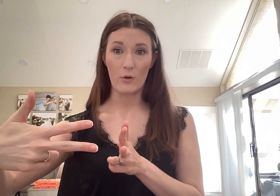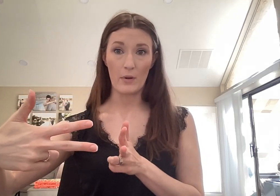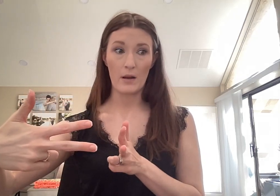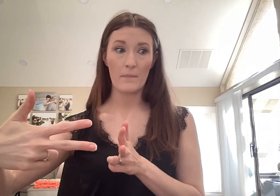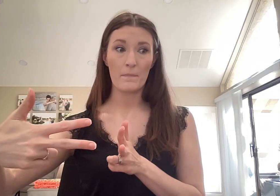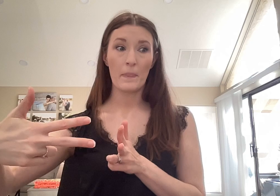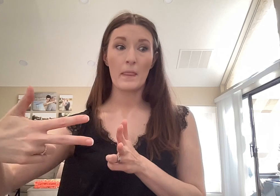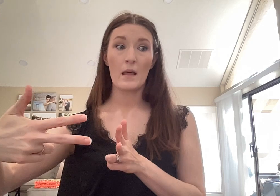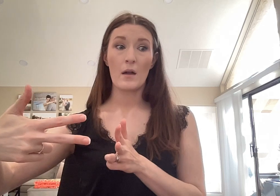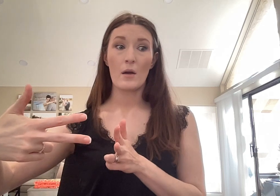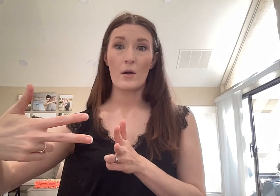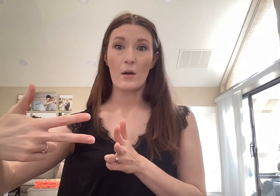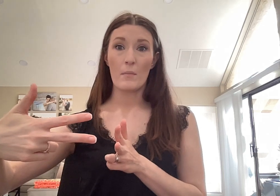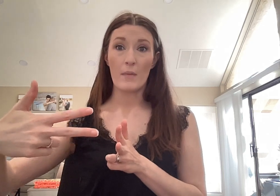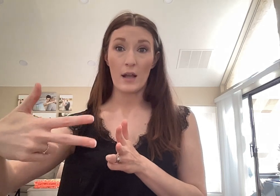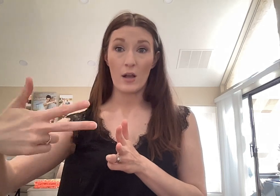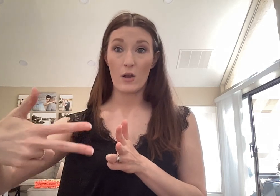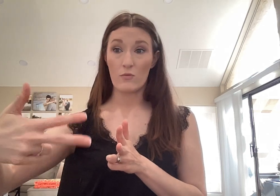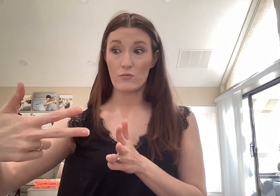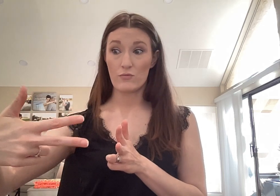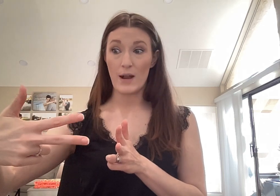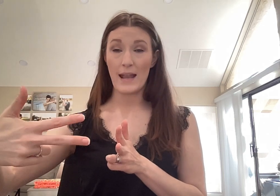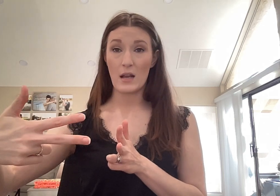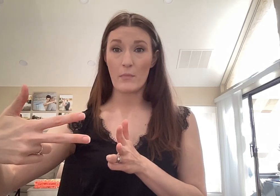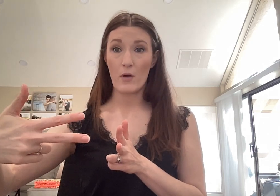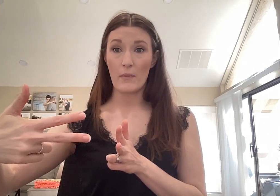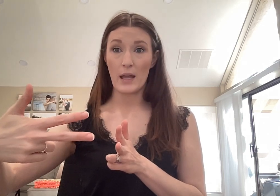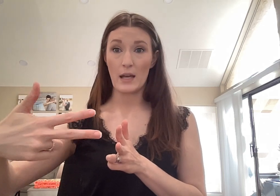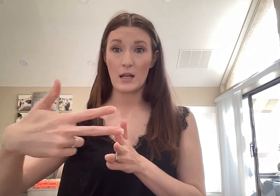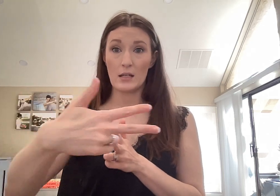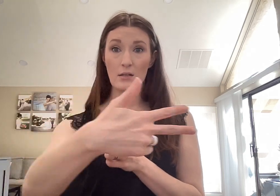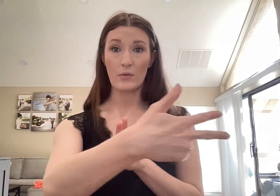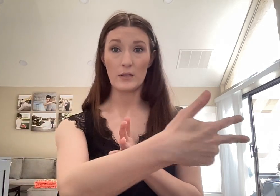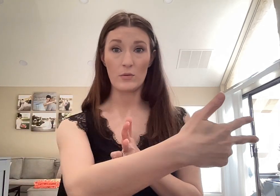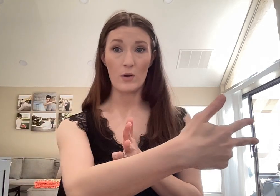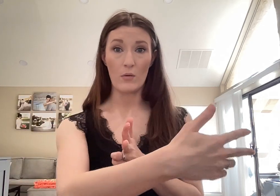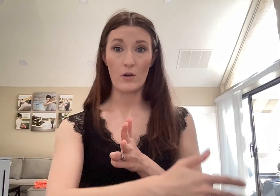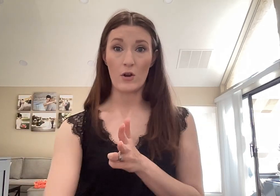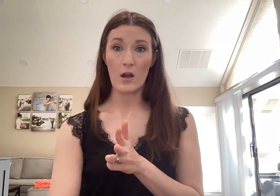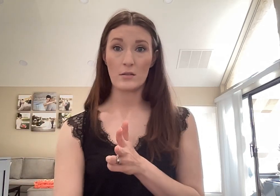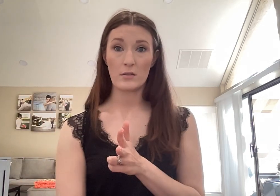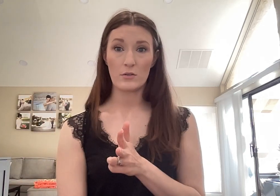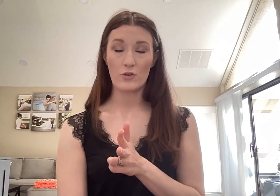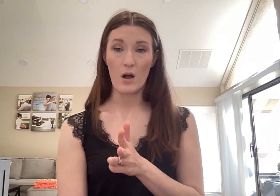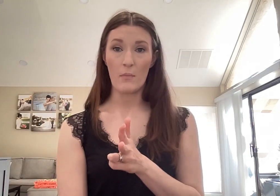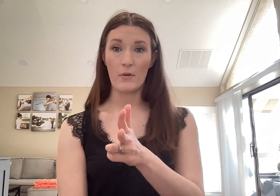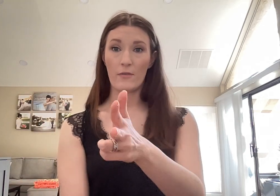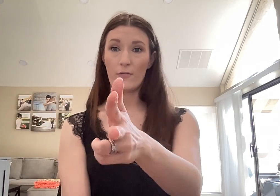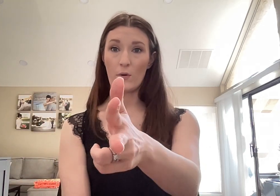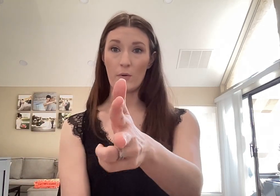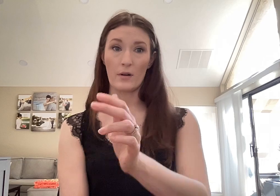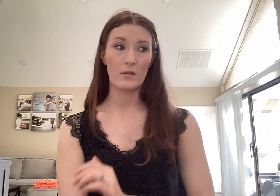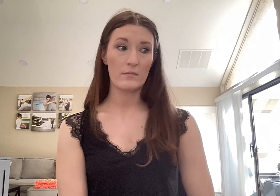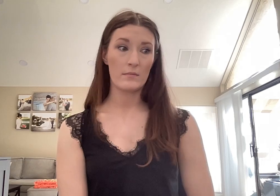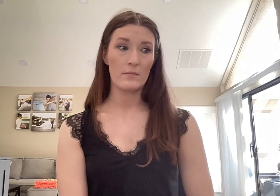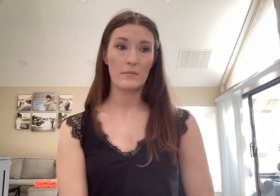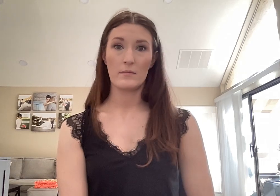forward. My right hand palm in is going to go across, drop, forward,